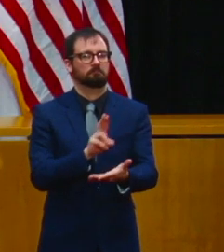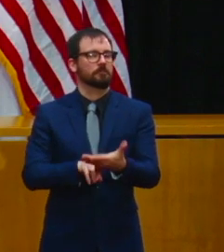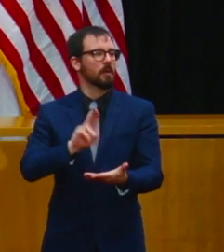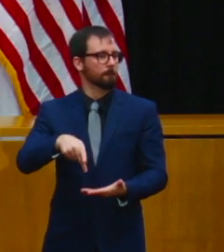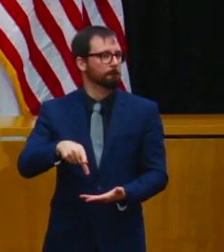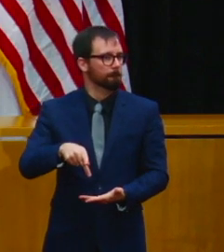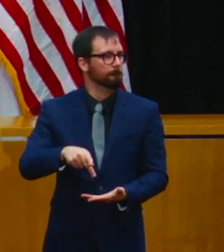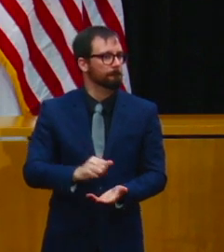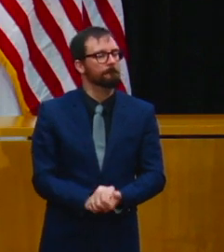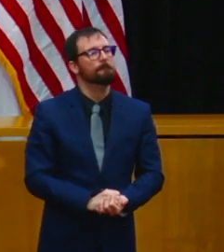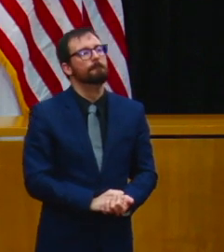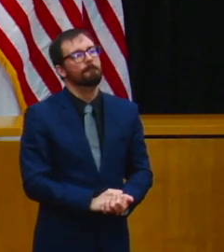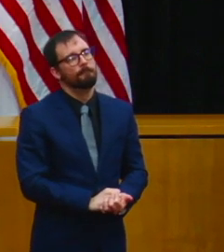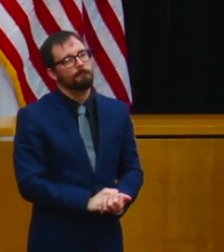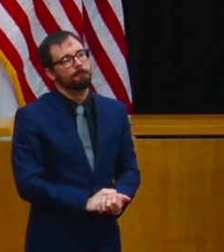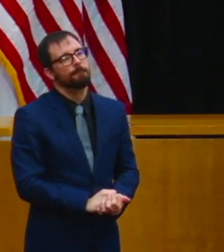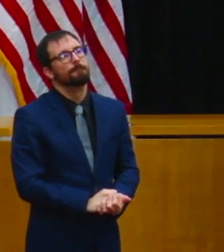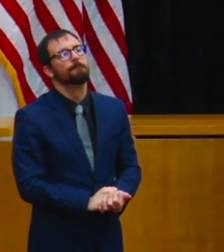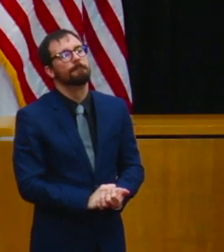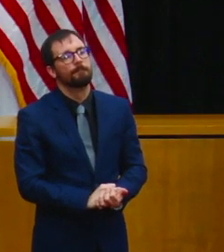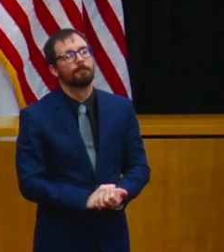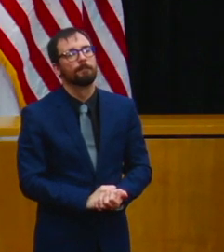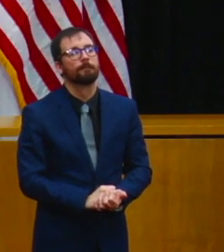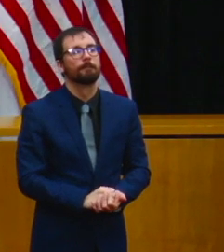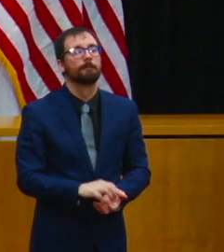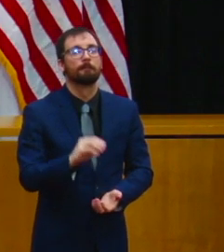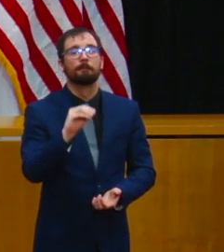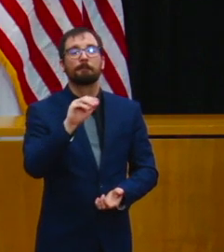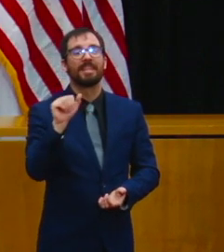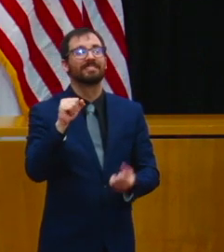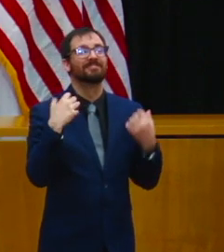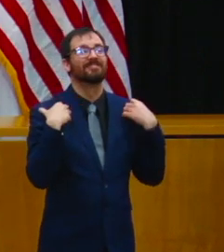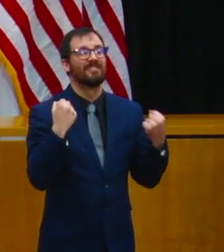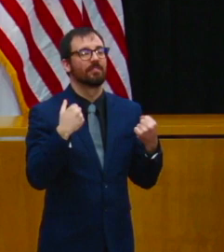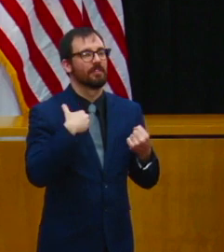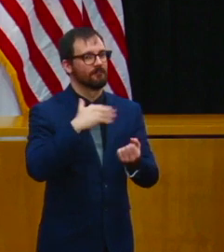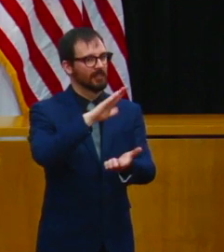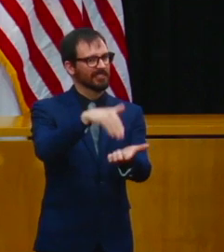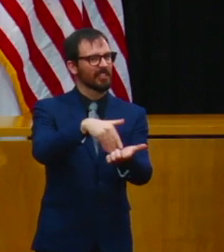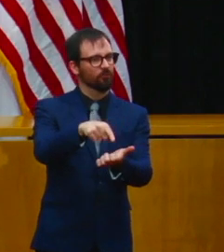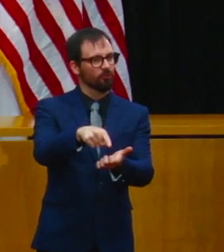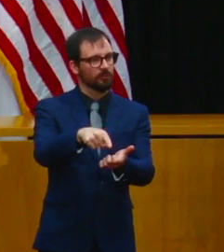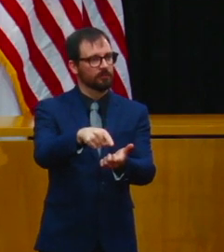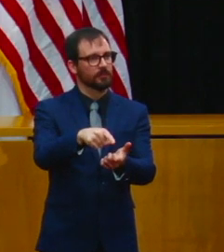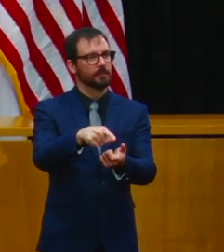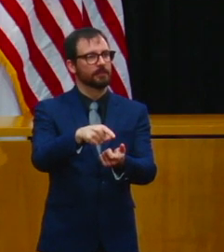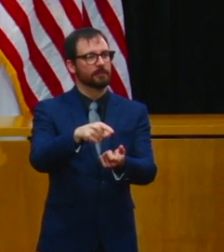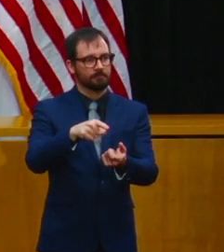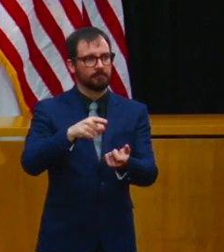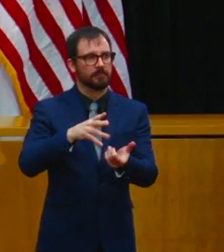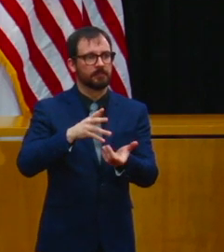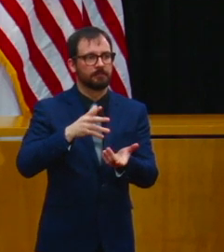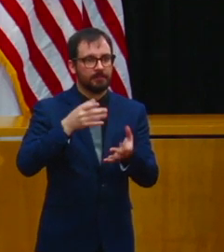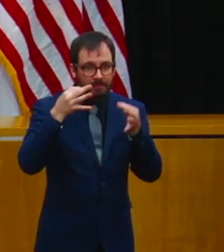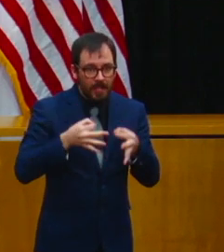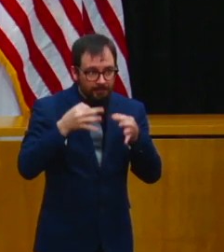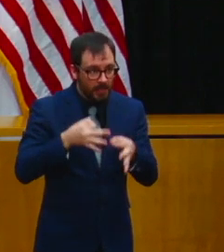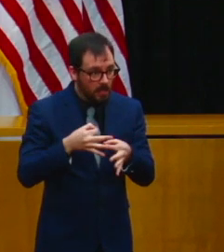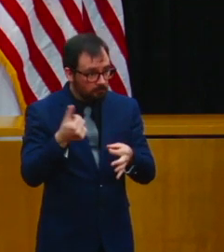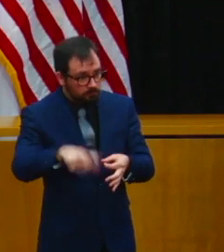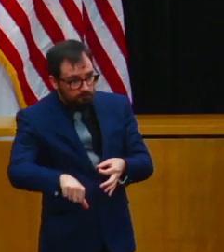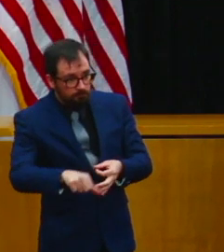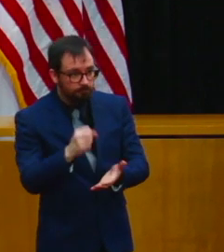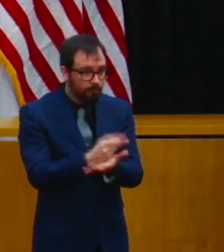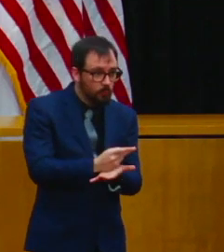CMS quickly turned around part of our 1135 waiver, and they're still reviewing some of our other asks. Some of the